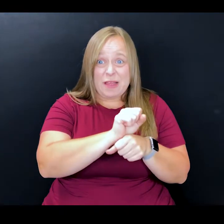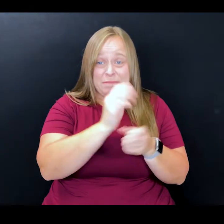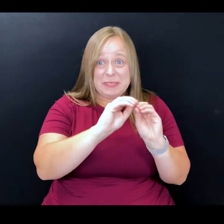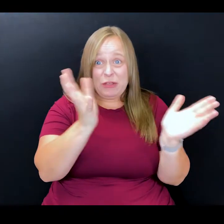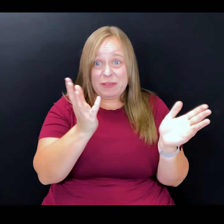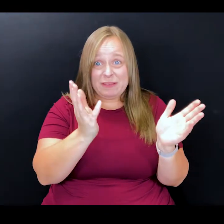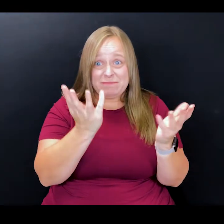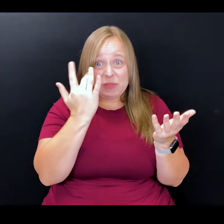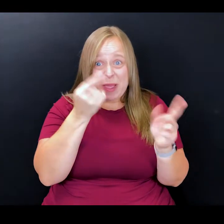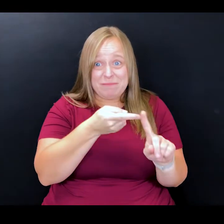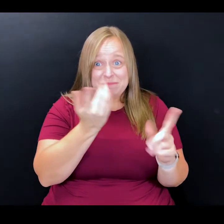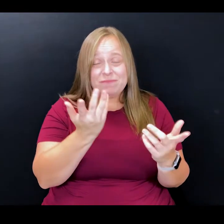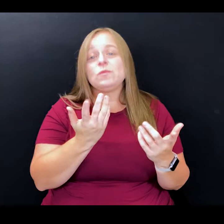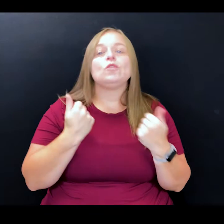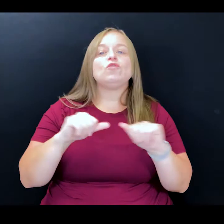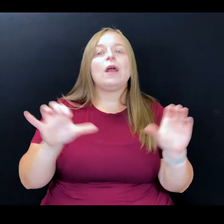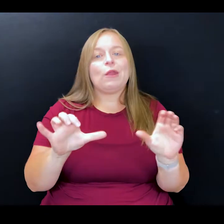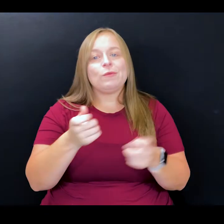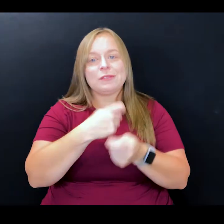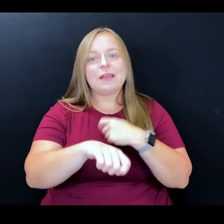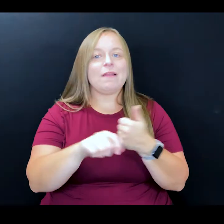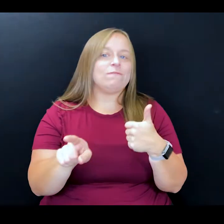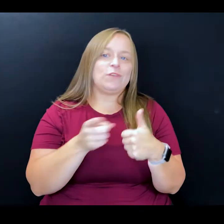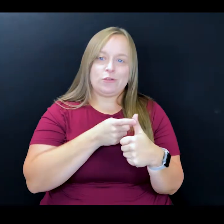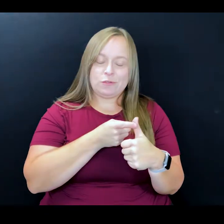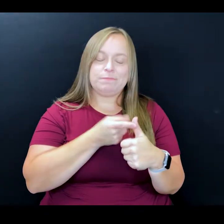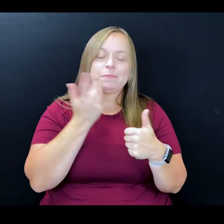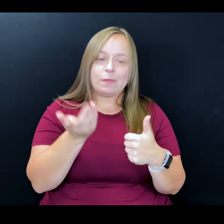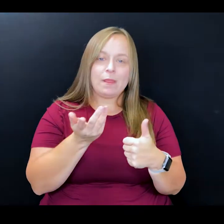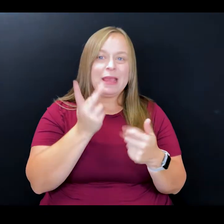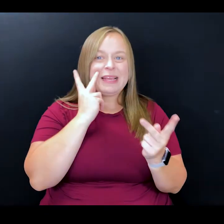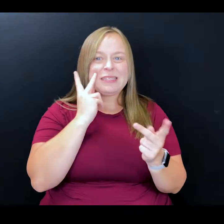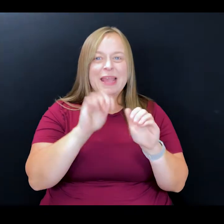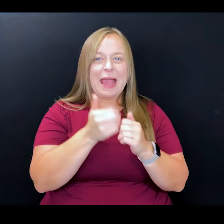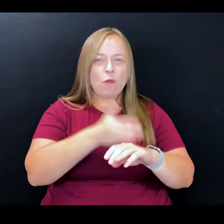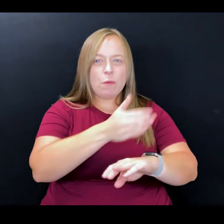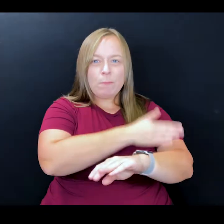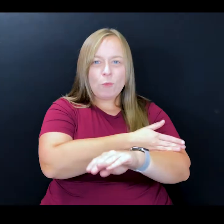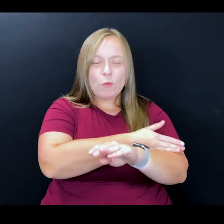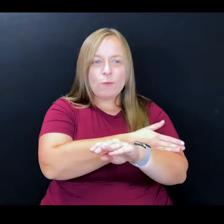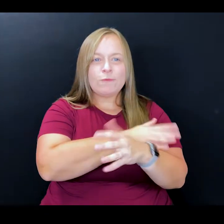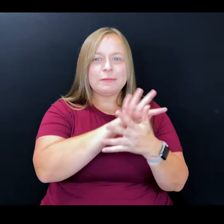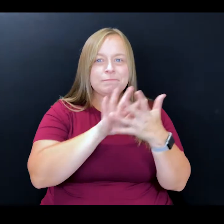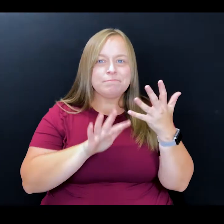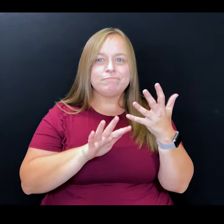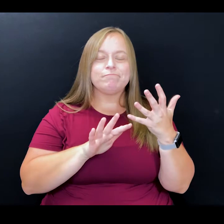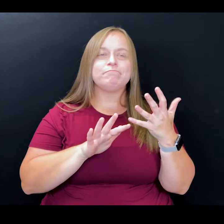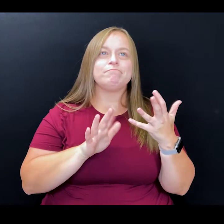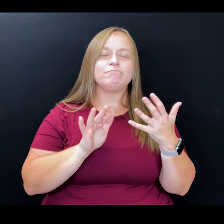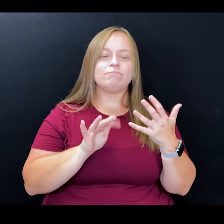this job. So what we're trying to do is number one, see how we can improve